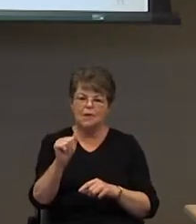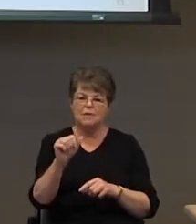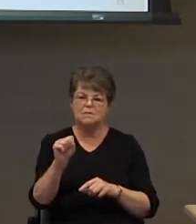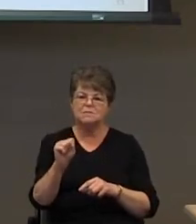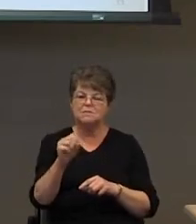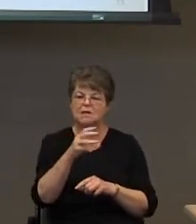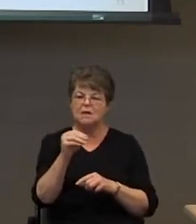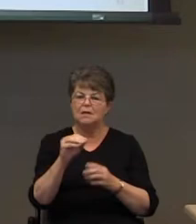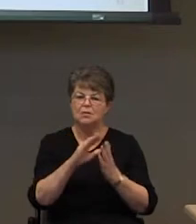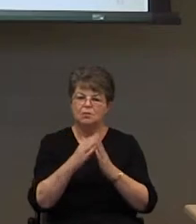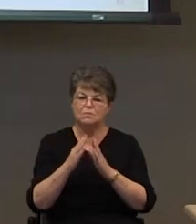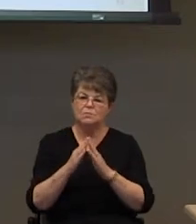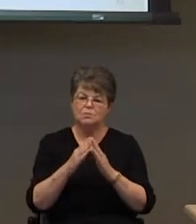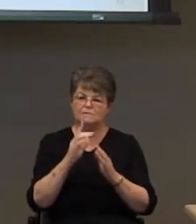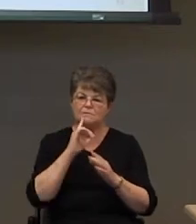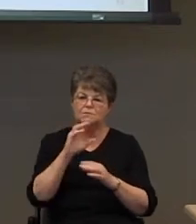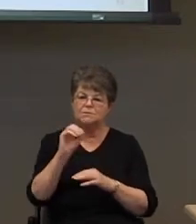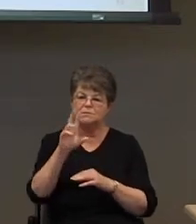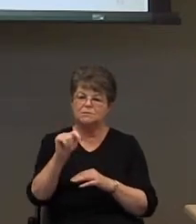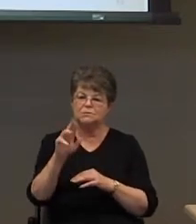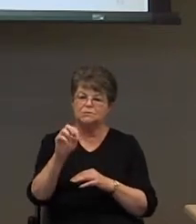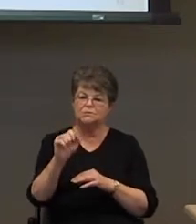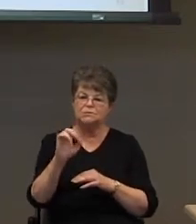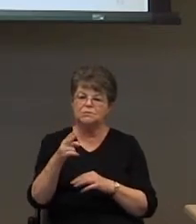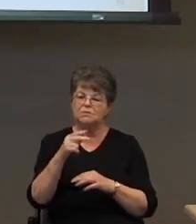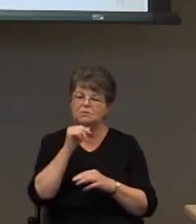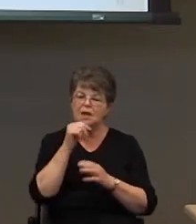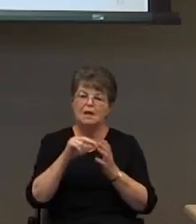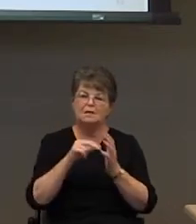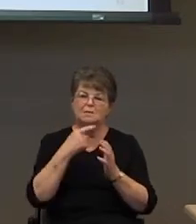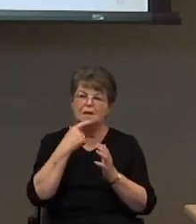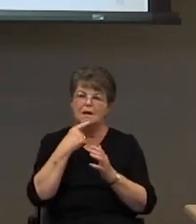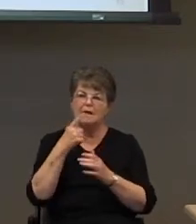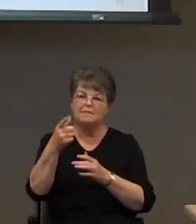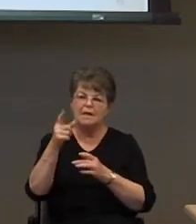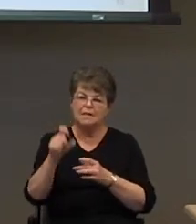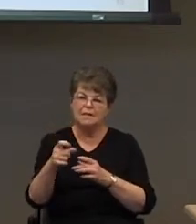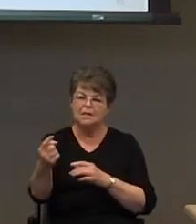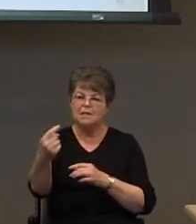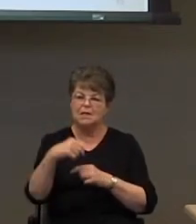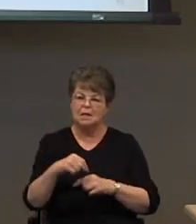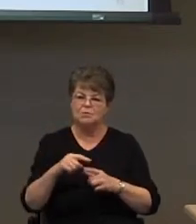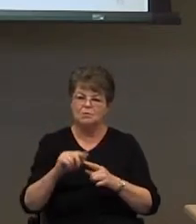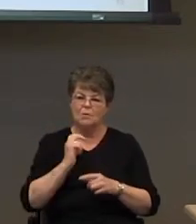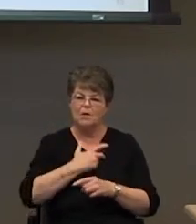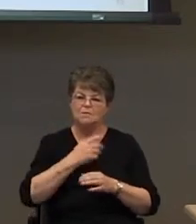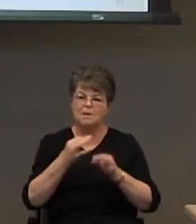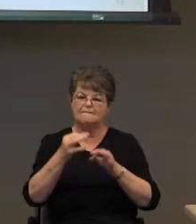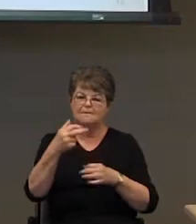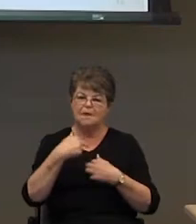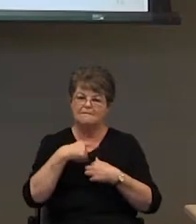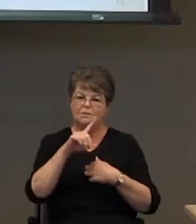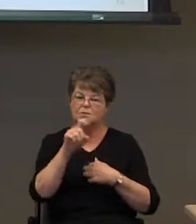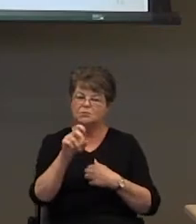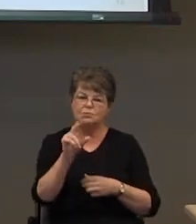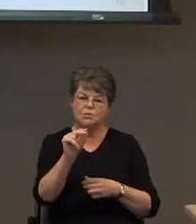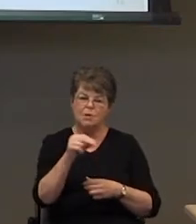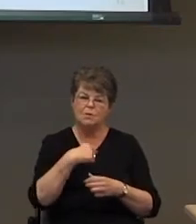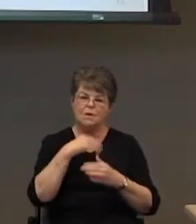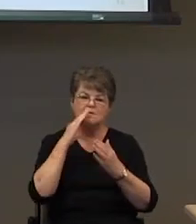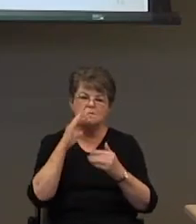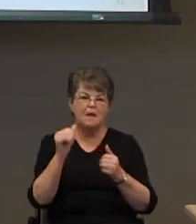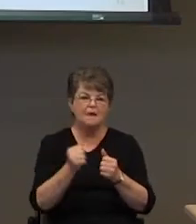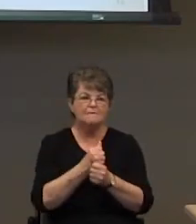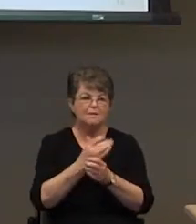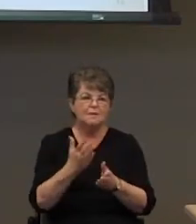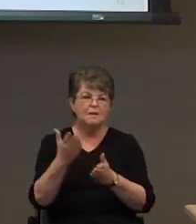outreach meetings. It's not enough to say they should come to us if they have questions. That's not how life works. We are Americans. We expect everything